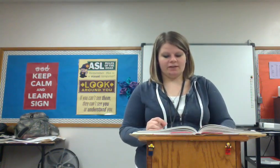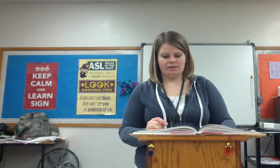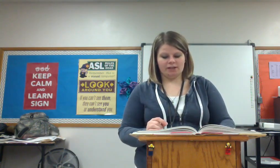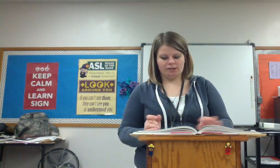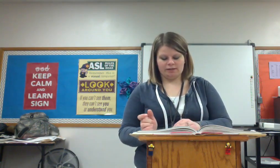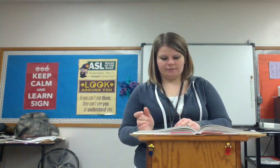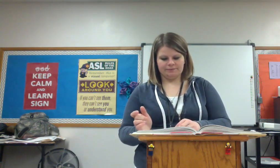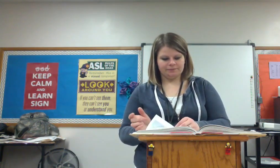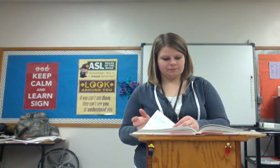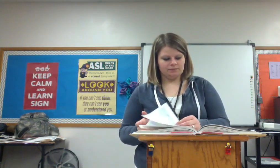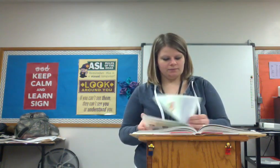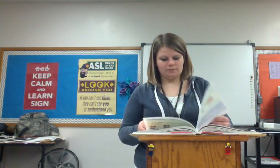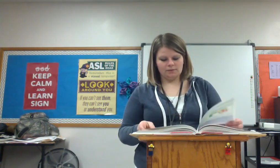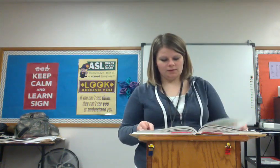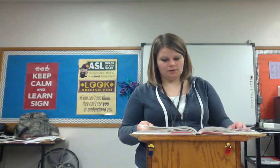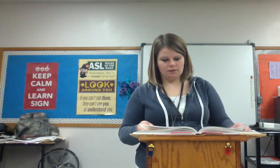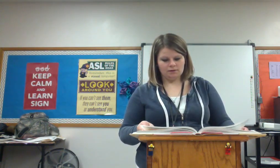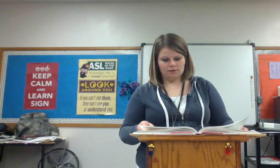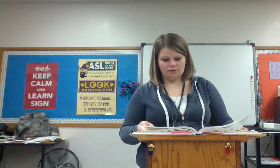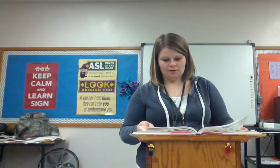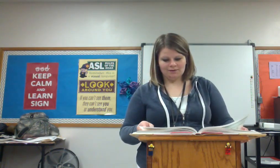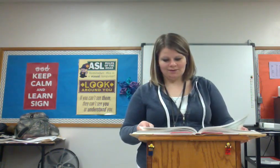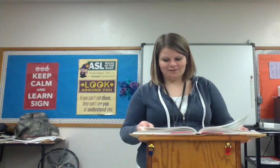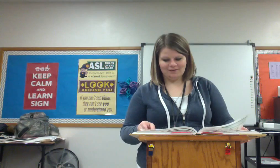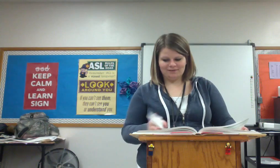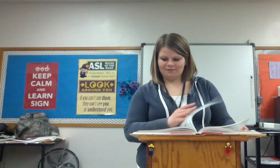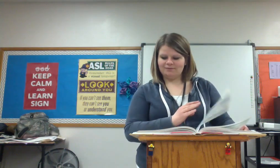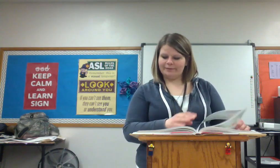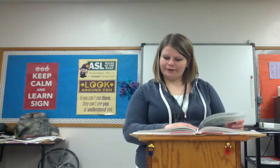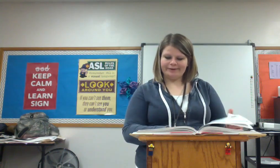Very good. We're all musicians in here. We are.